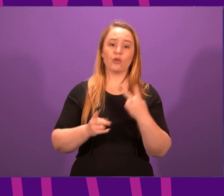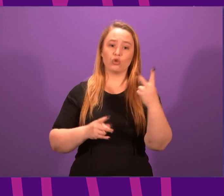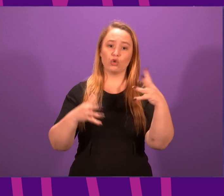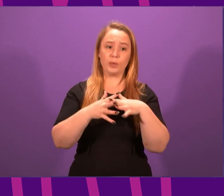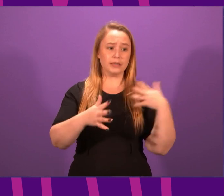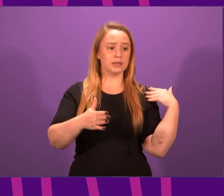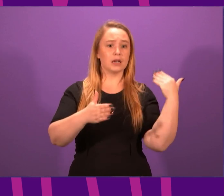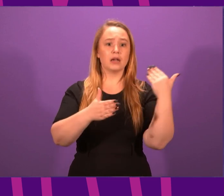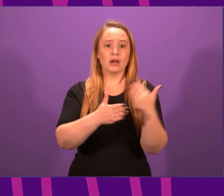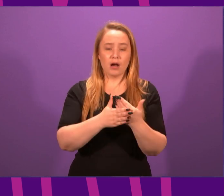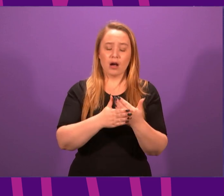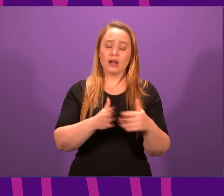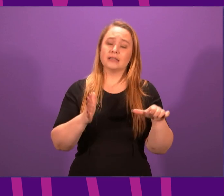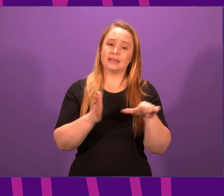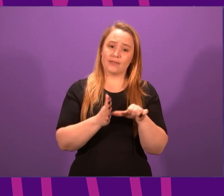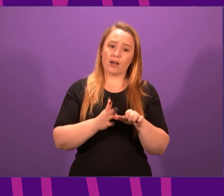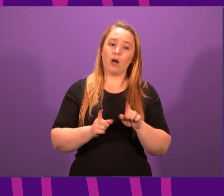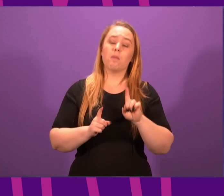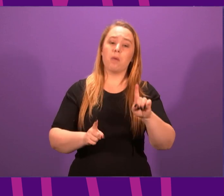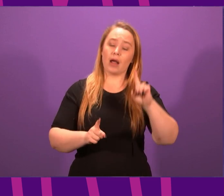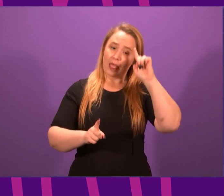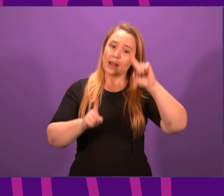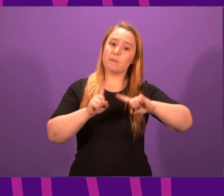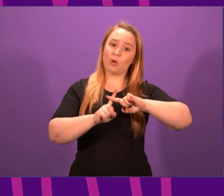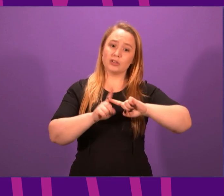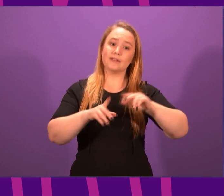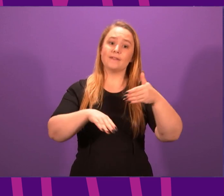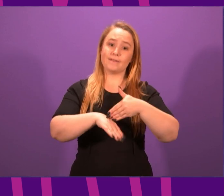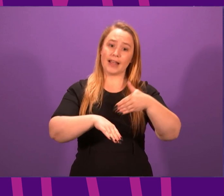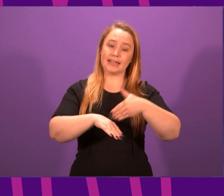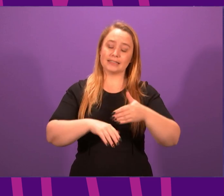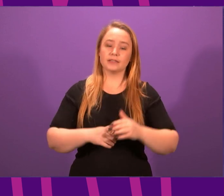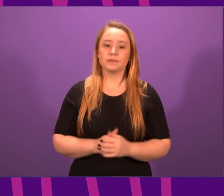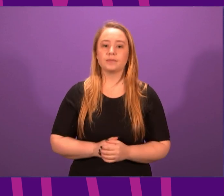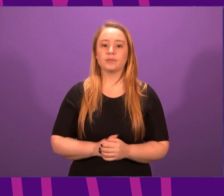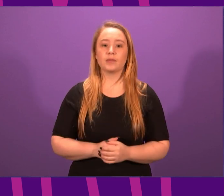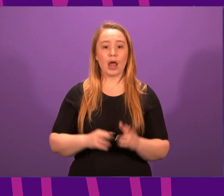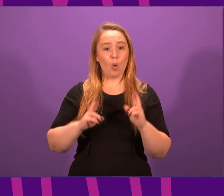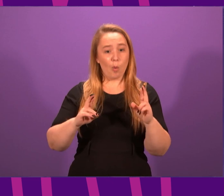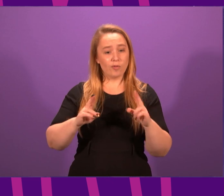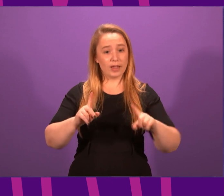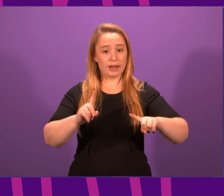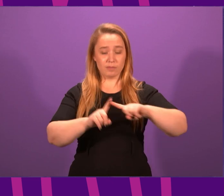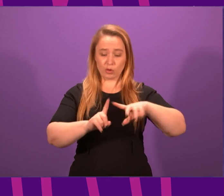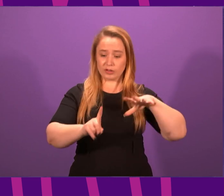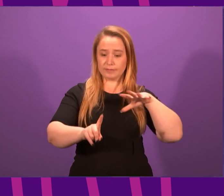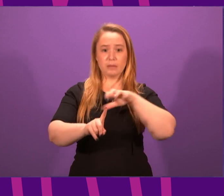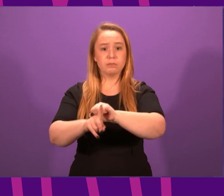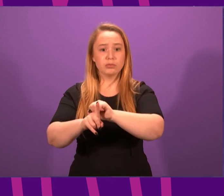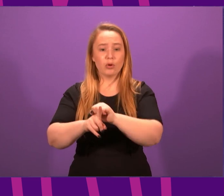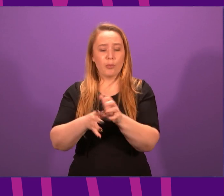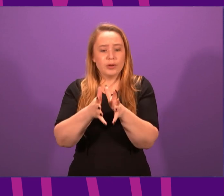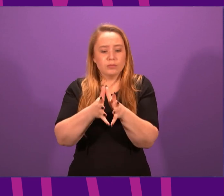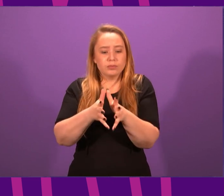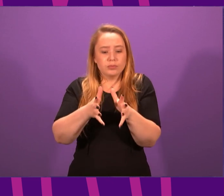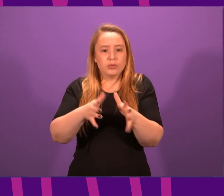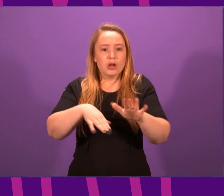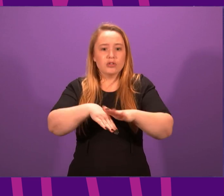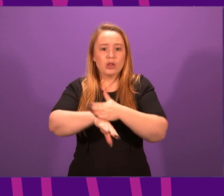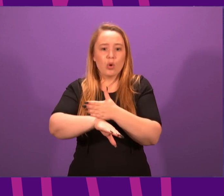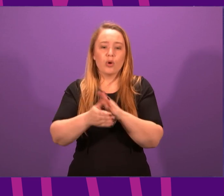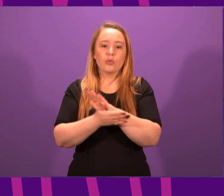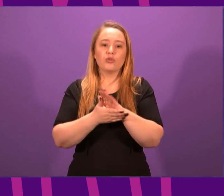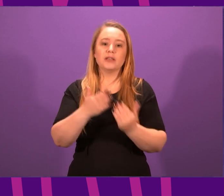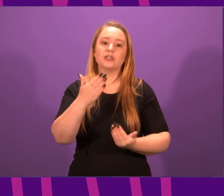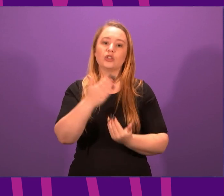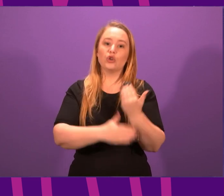to be seen as well. Our hope is that the rate of increase in new cases will slow even further and that we will then see a decline in the